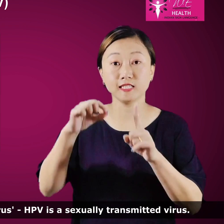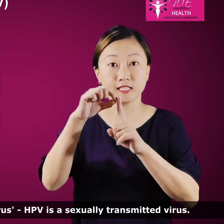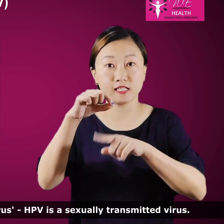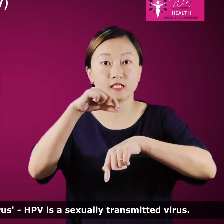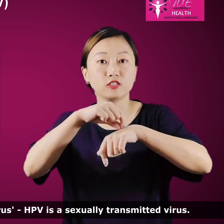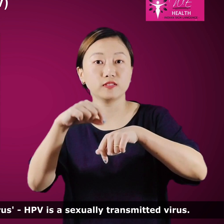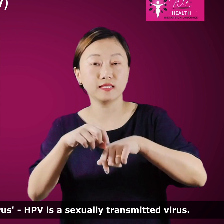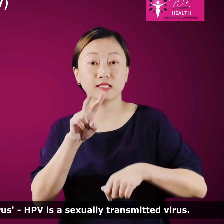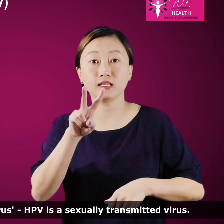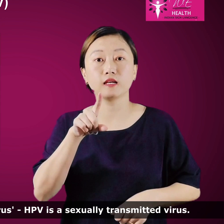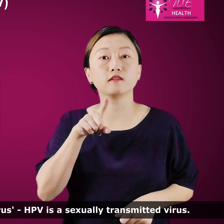transmitted virus.